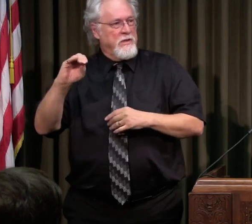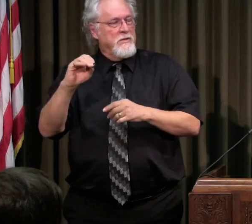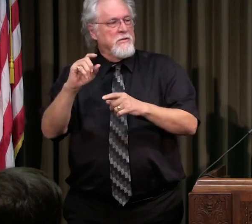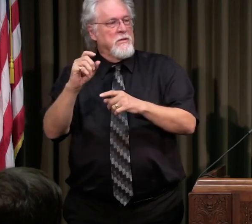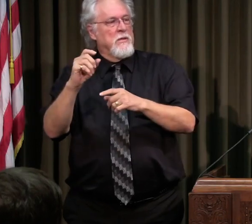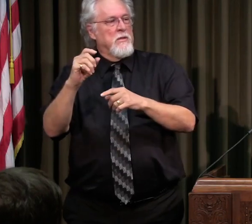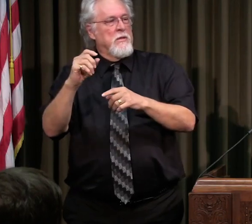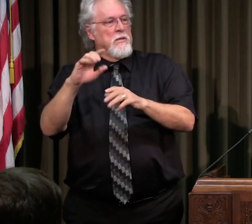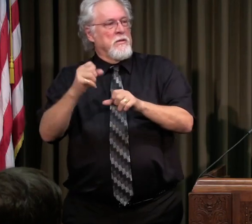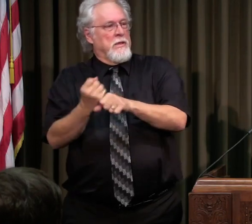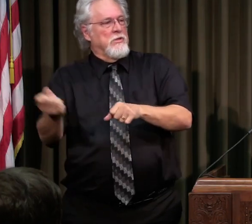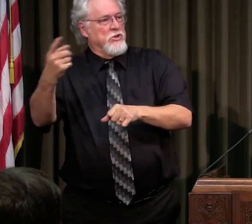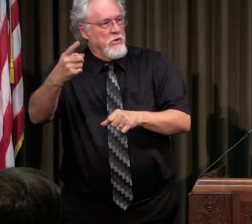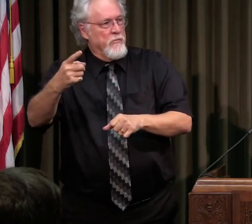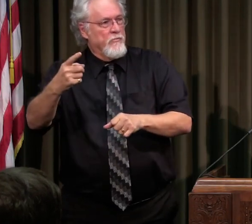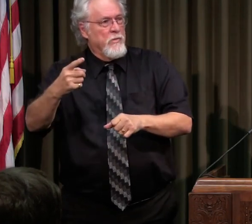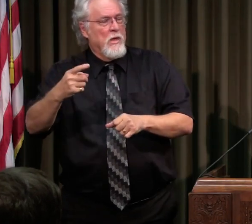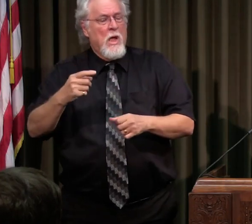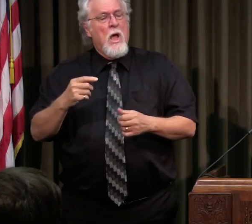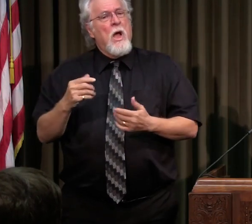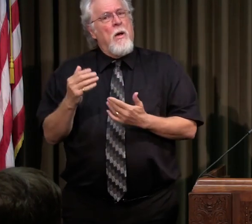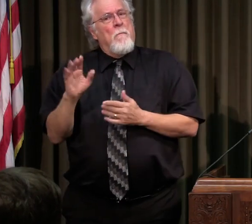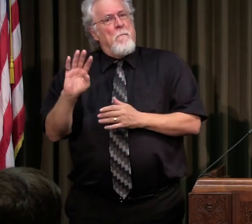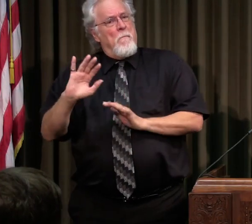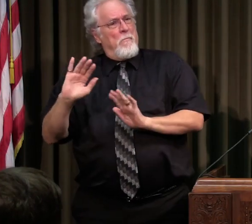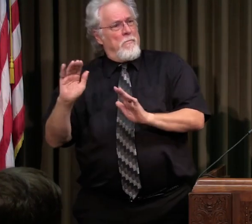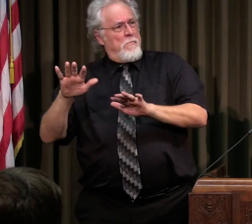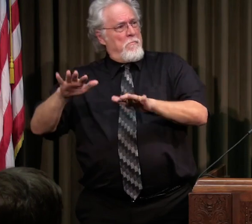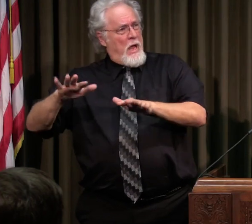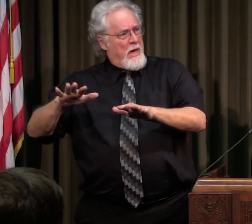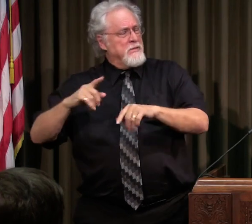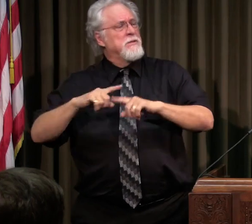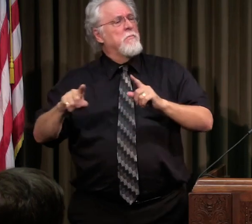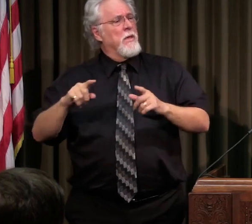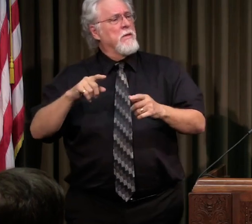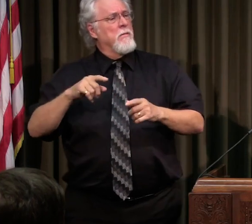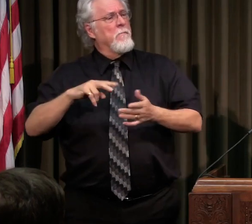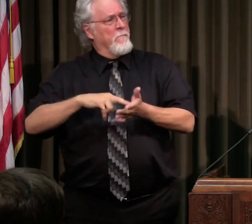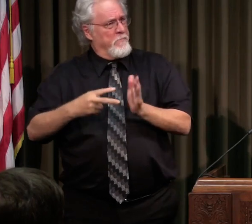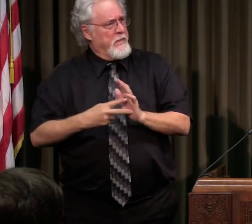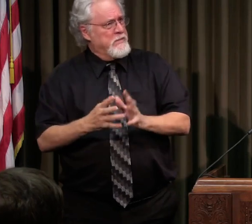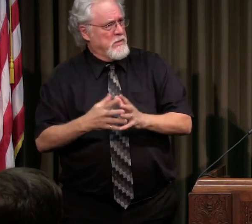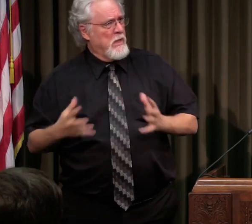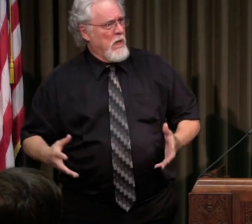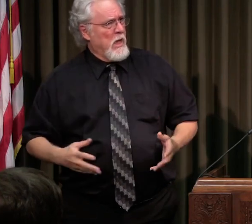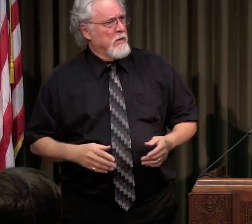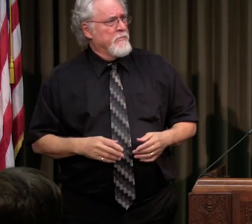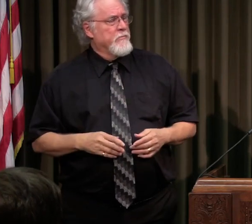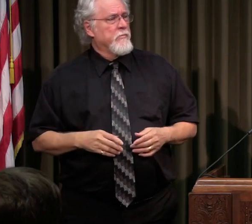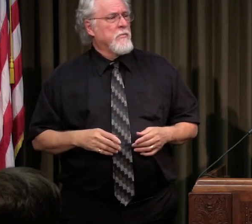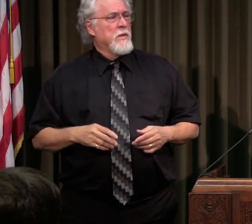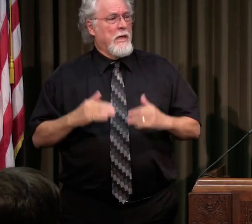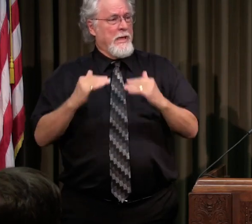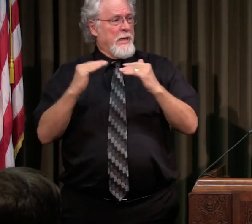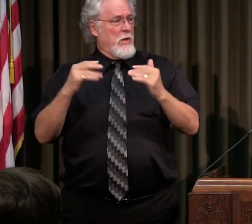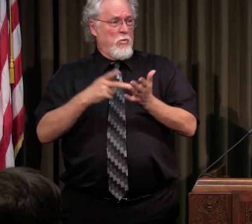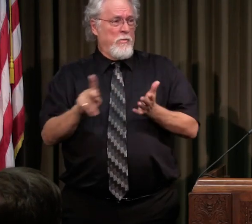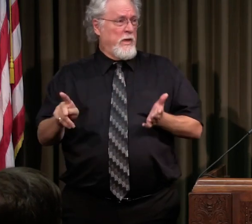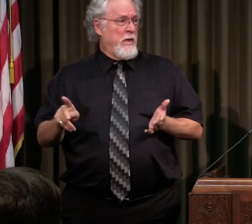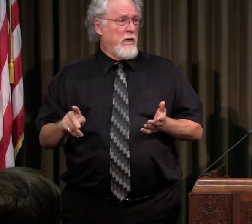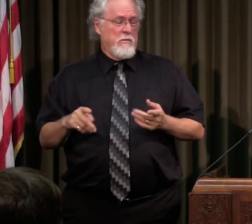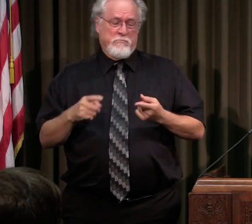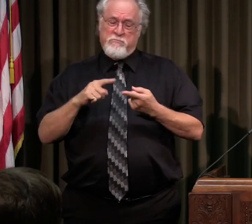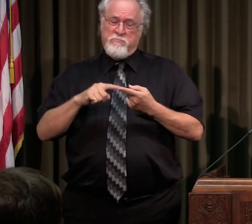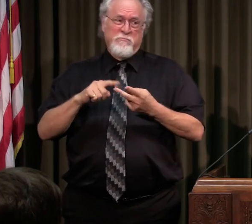think it's the right thing to do. It's modest but meaningful. And you know, equal pay, I think, is